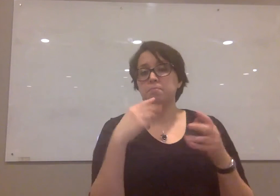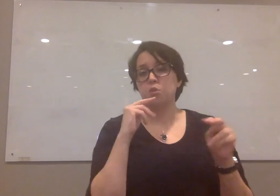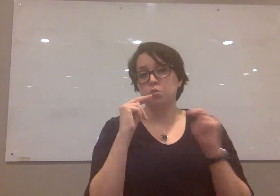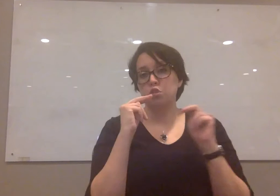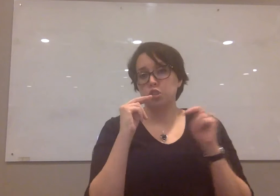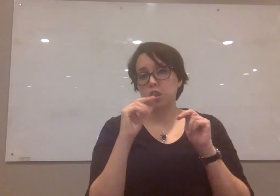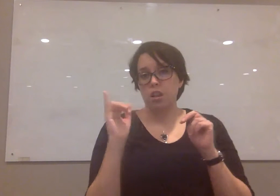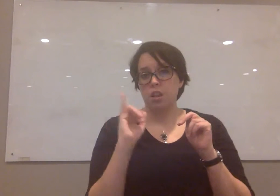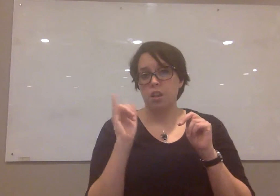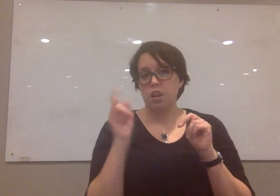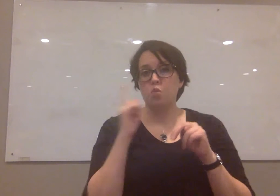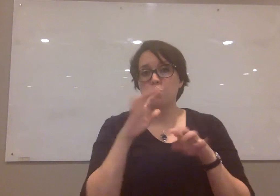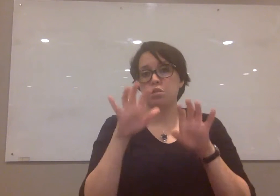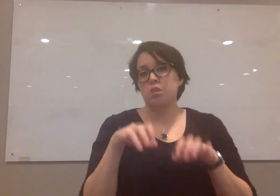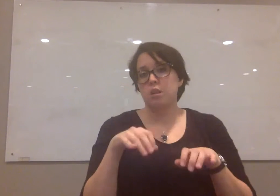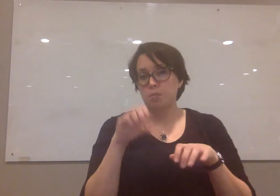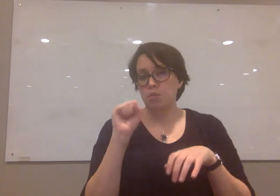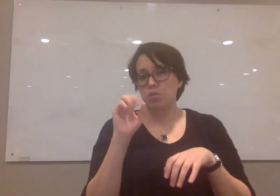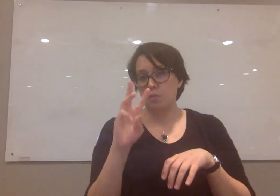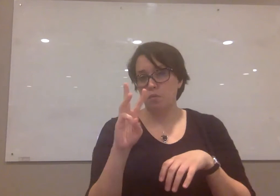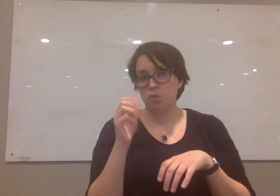in software. And that's just all hybrid.